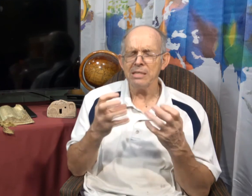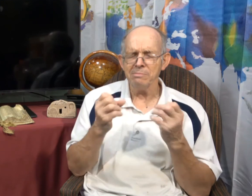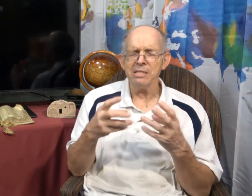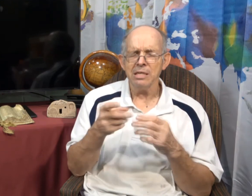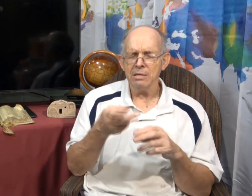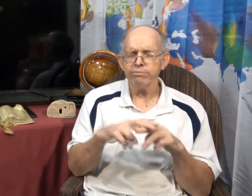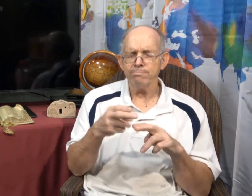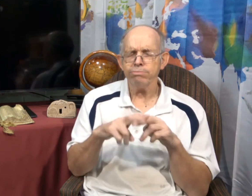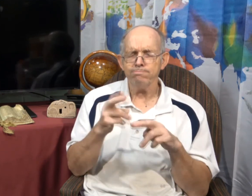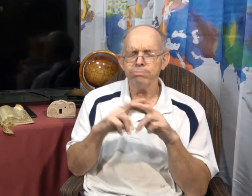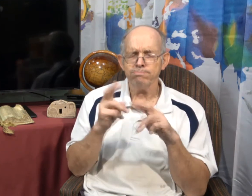many.